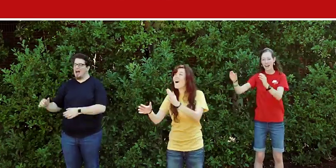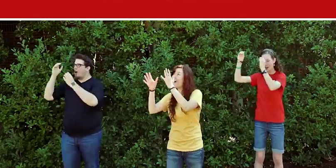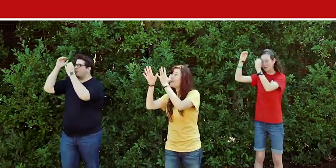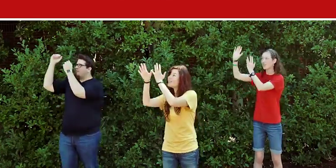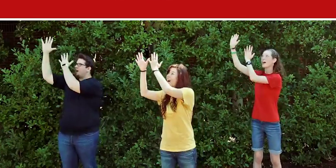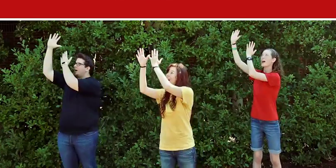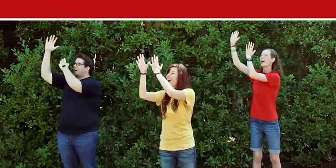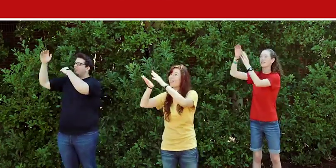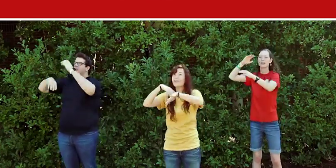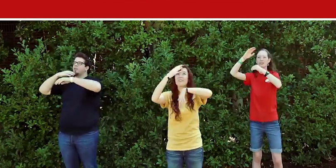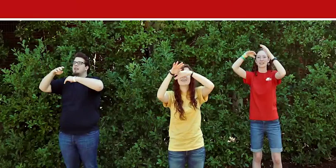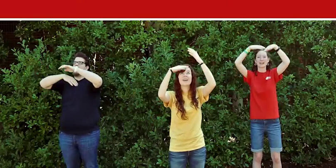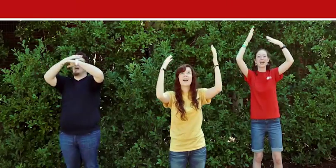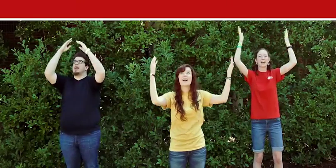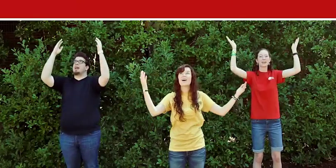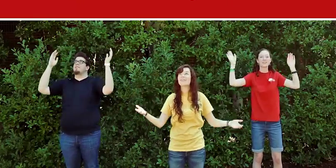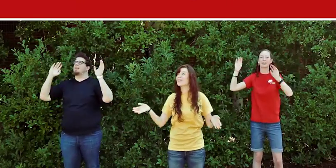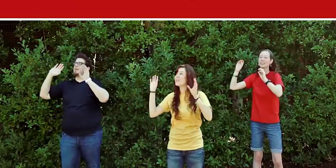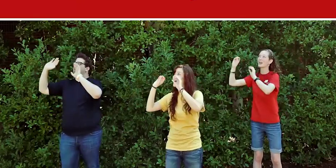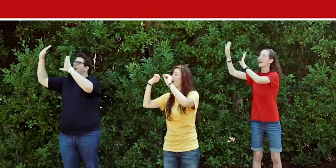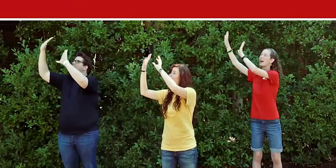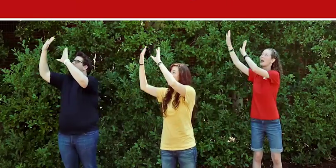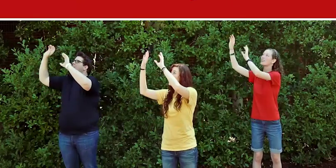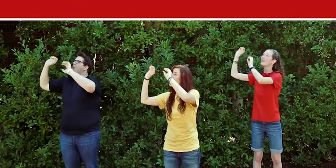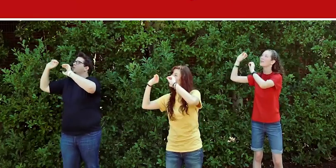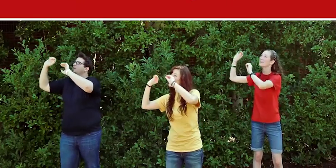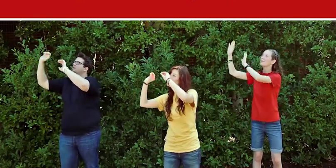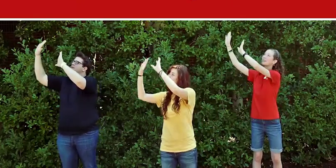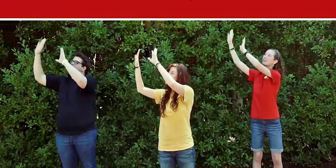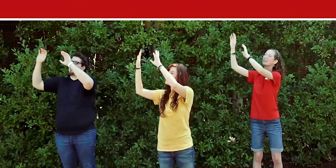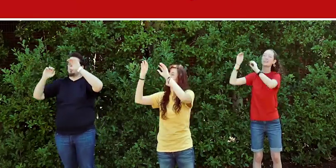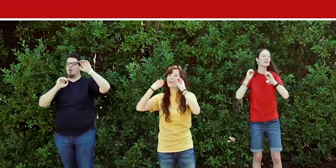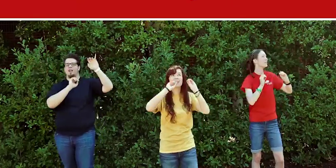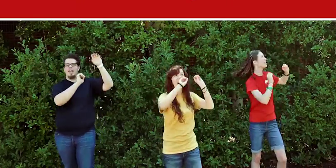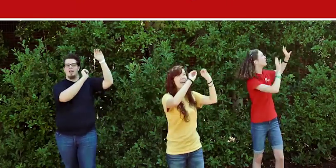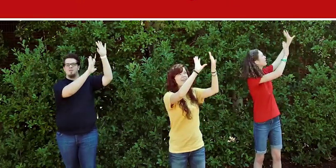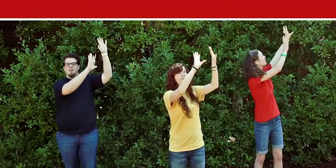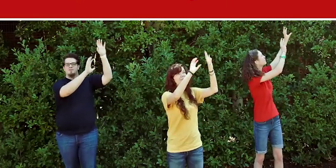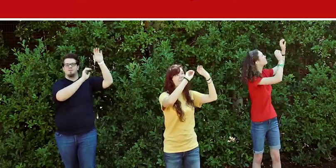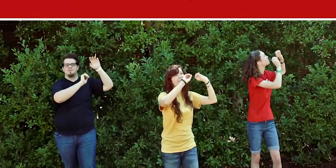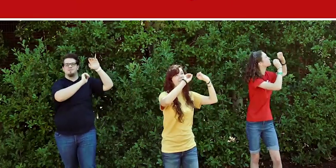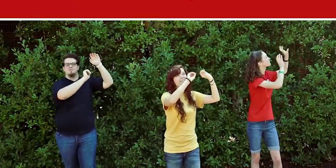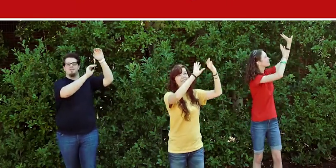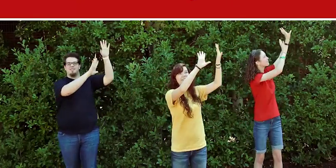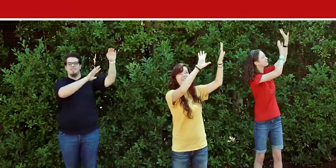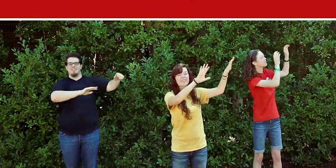Our Father in heaven, hallowed be your name.